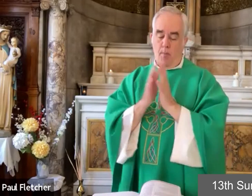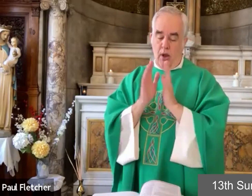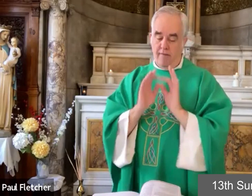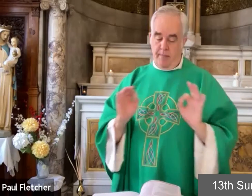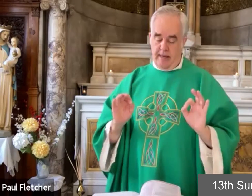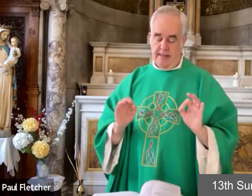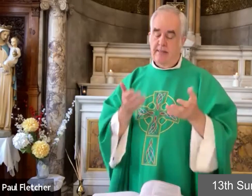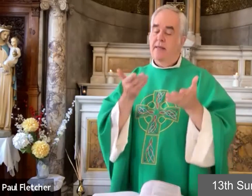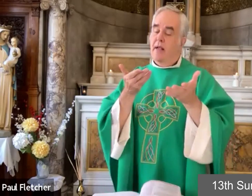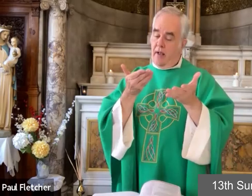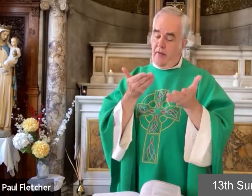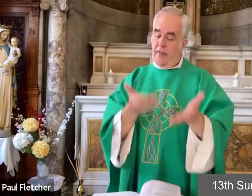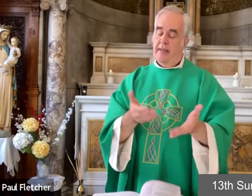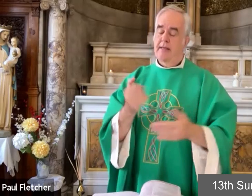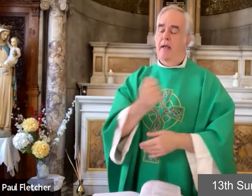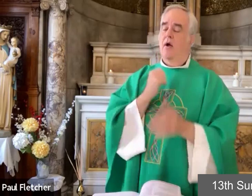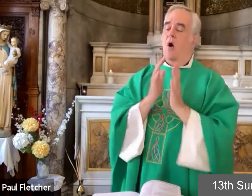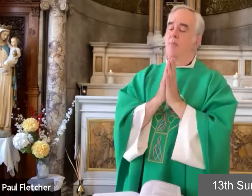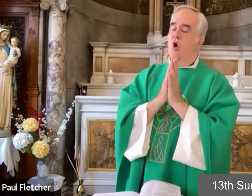Pray for peace. This our prayer.